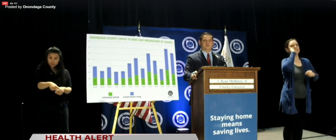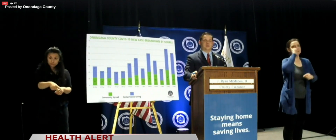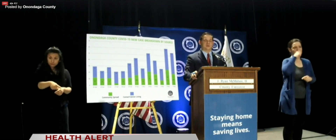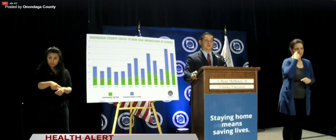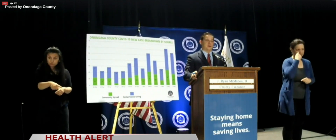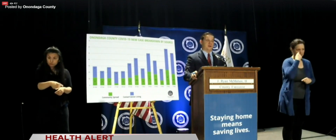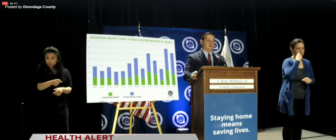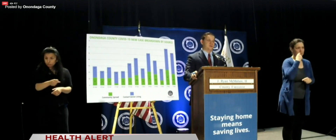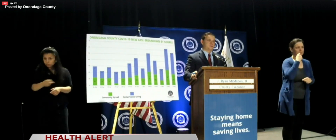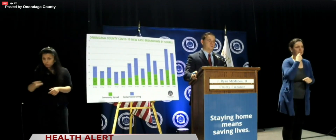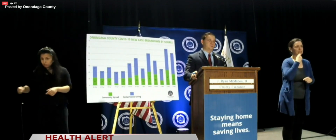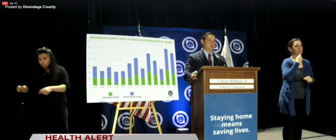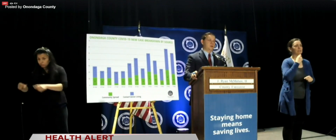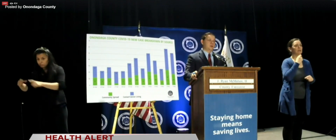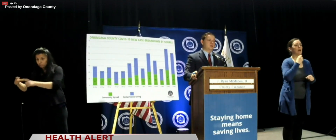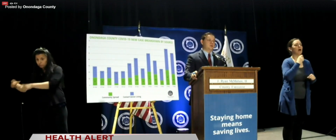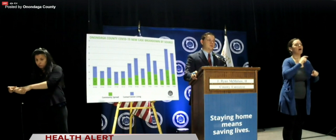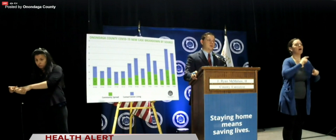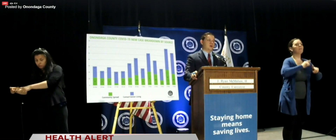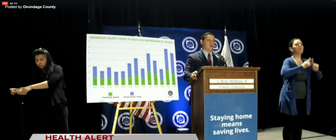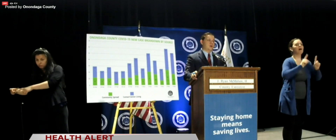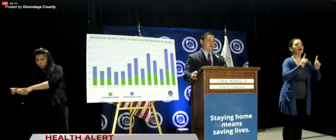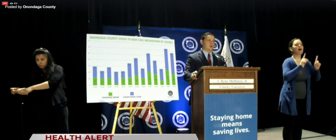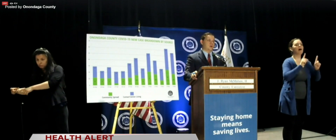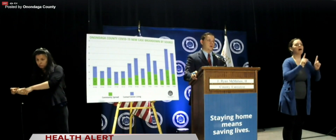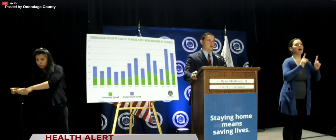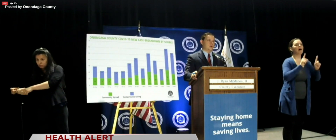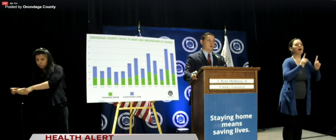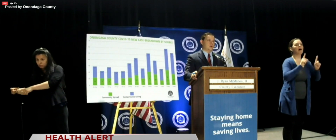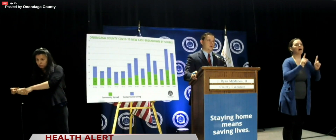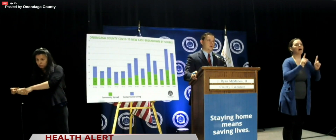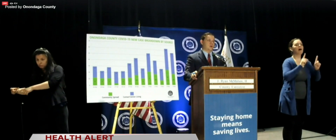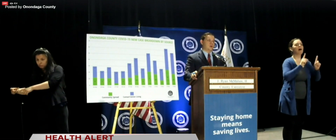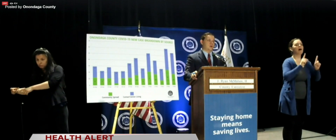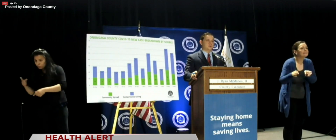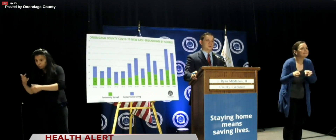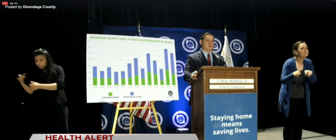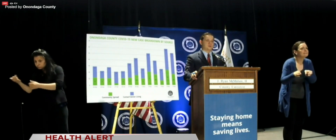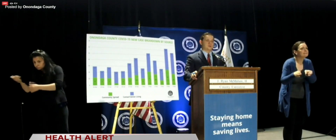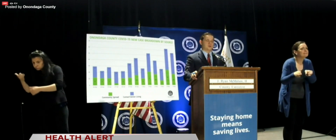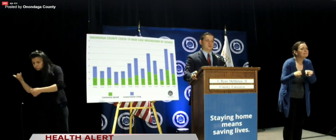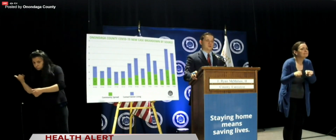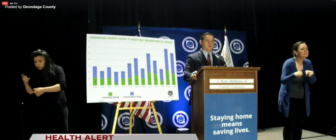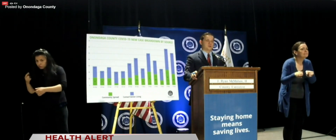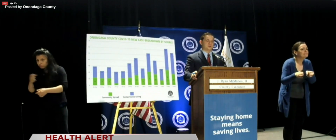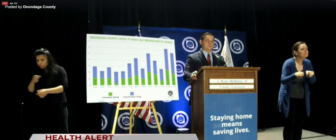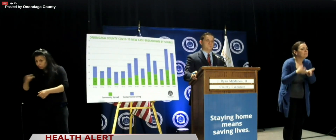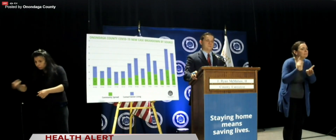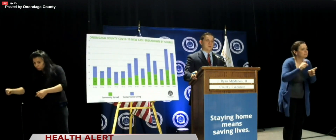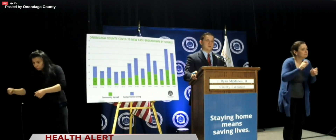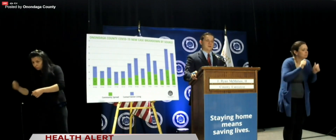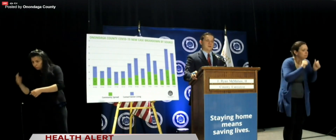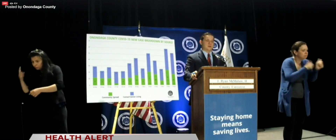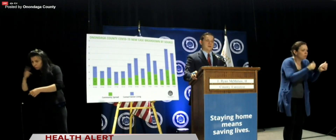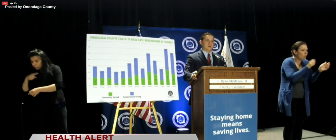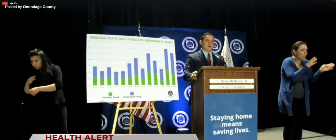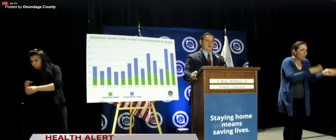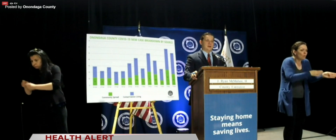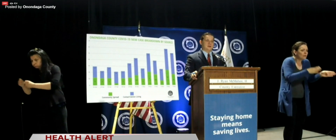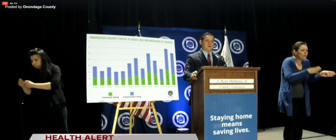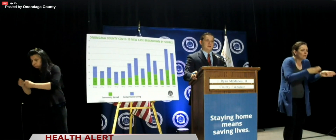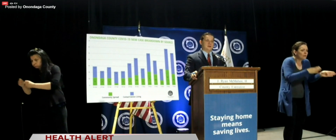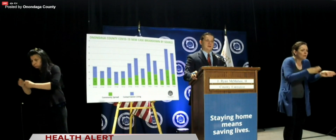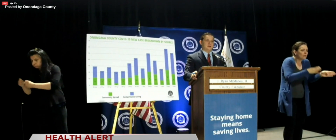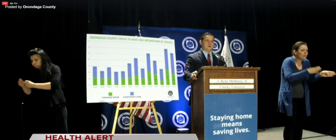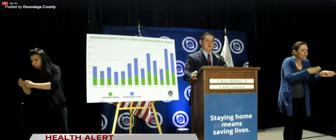effectively fight the virus. So we need to do this surgically, and you've heard me talk